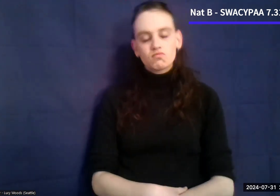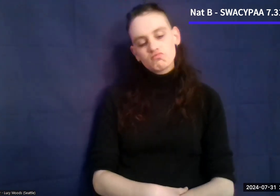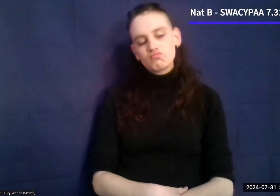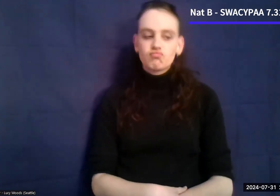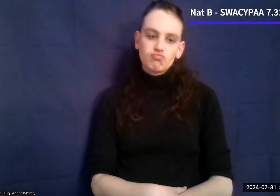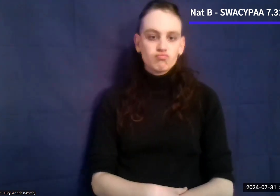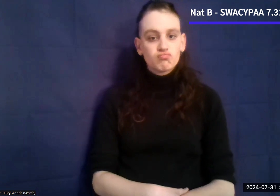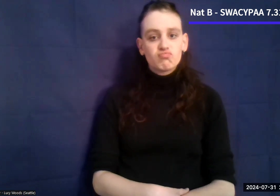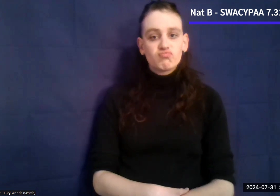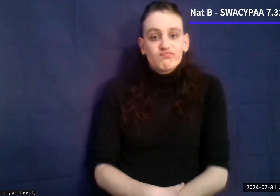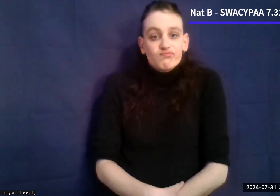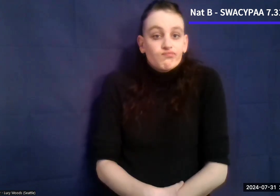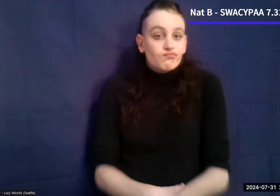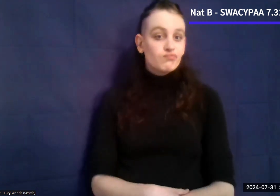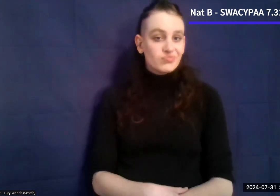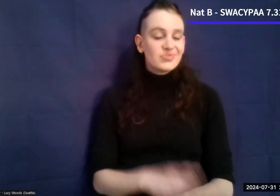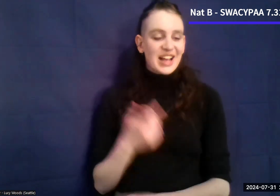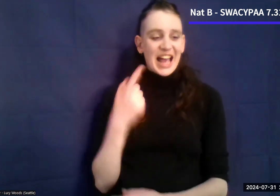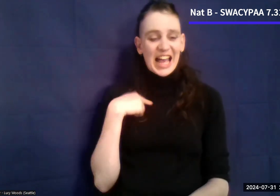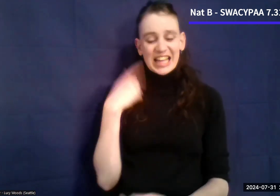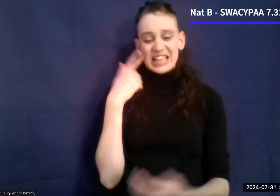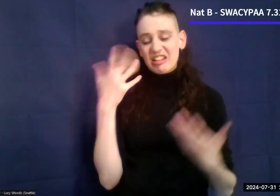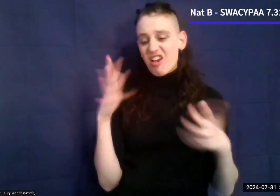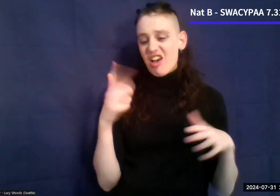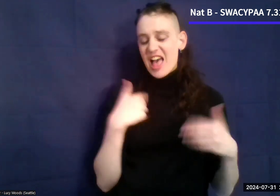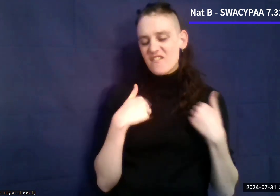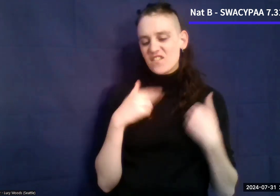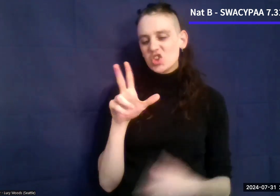And I don't know if I have anything else. I only got like 30 seconds.